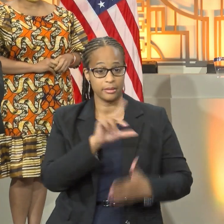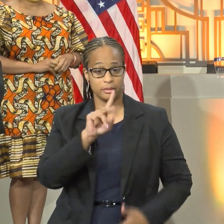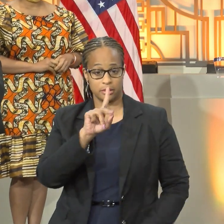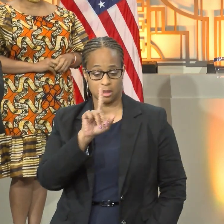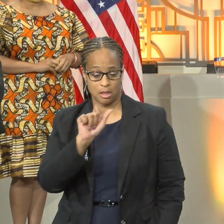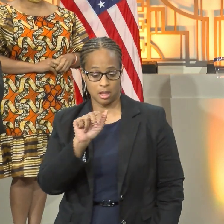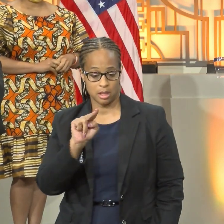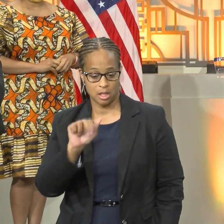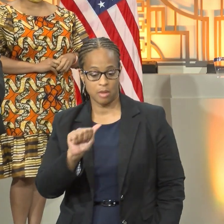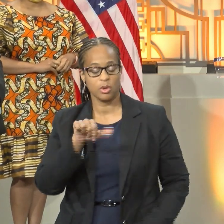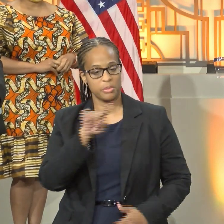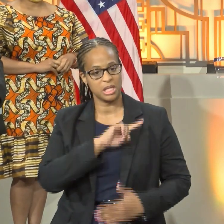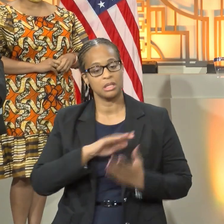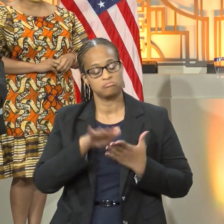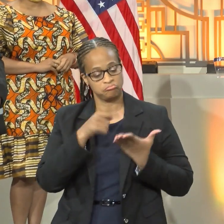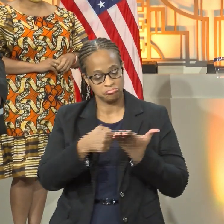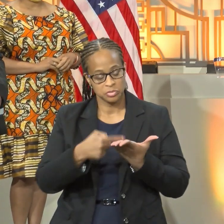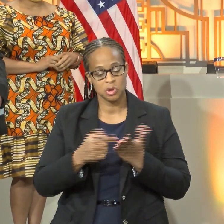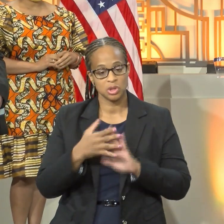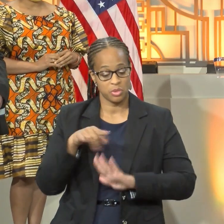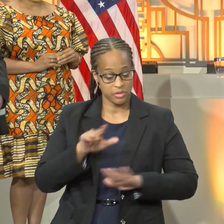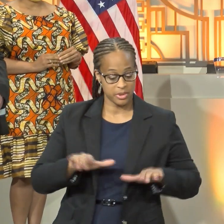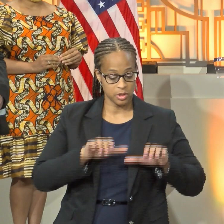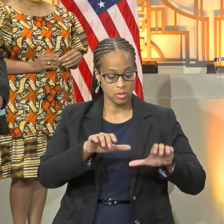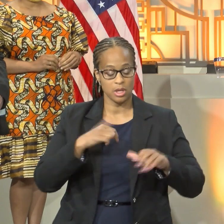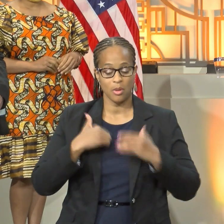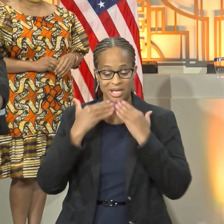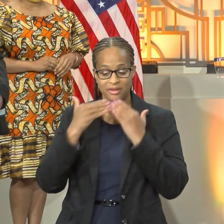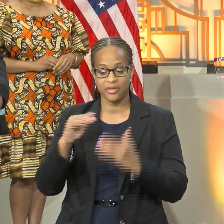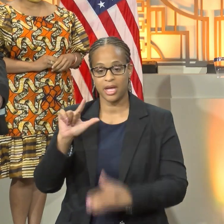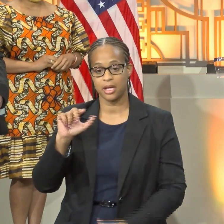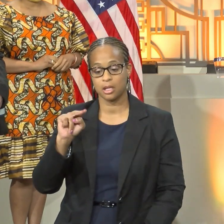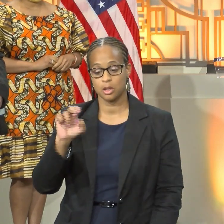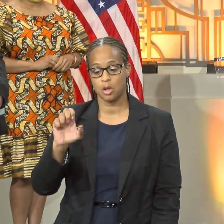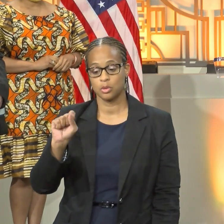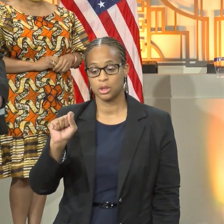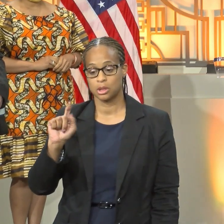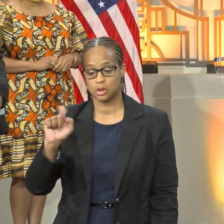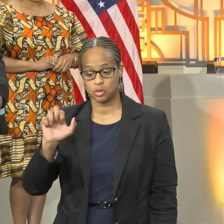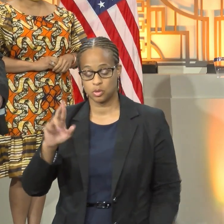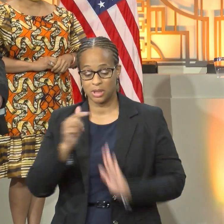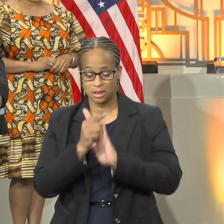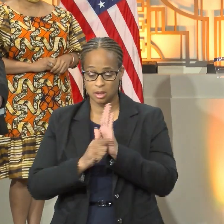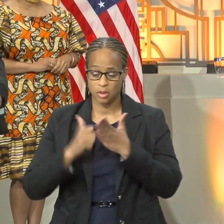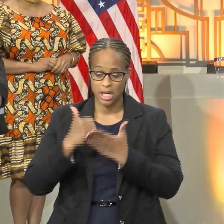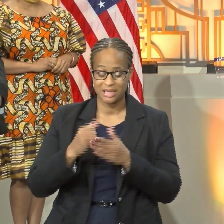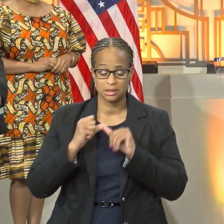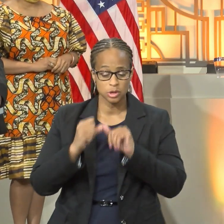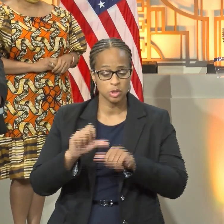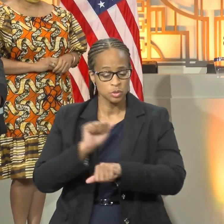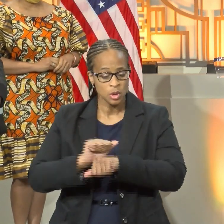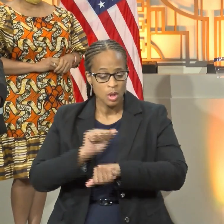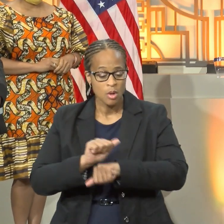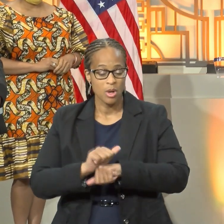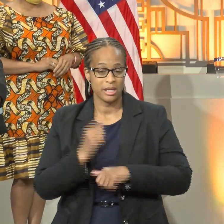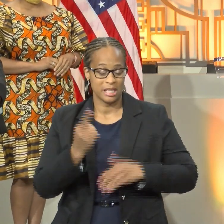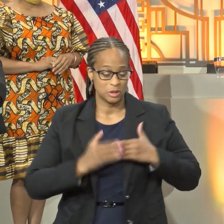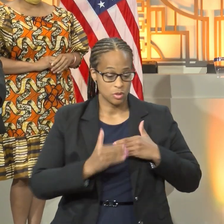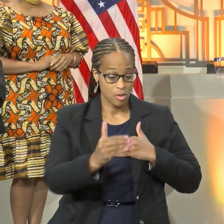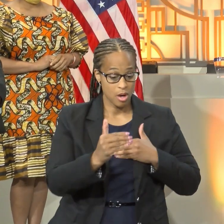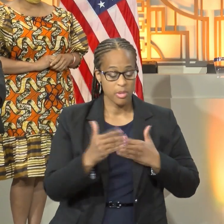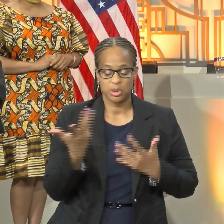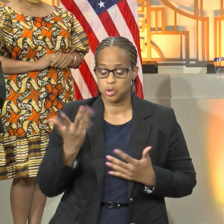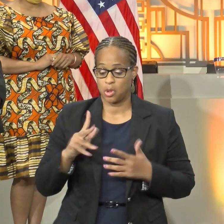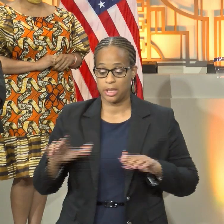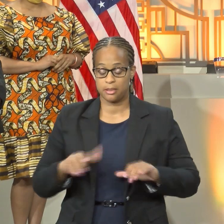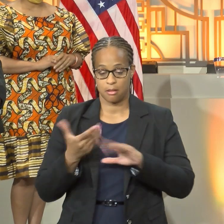speaking in terms of what they are doing. But I want to thank Lone Star Legal Aid for its continuous work, not just going forward, but what it has done